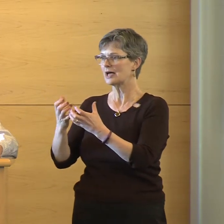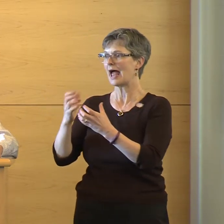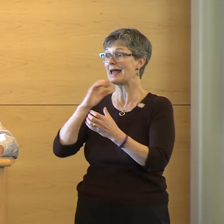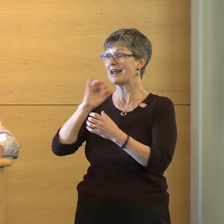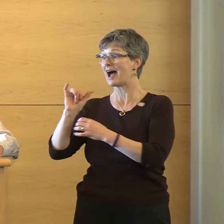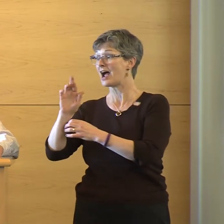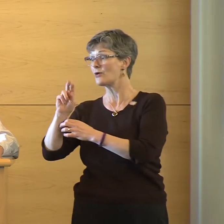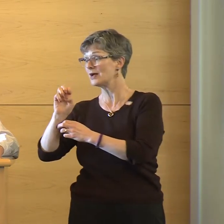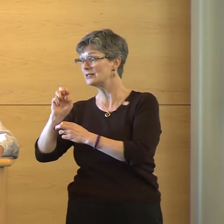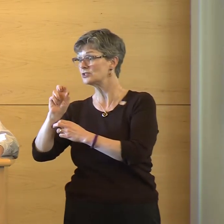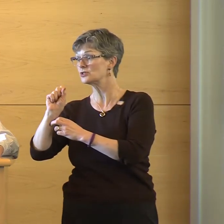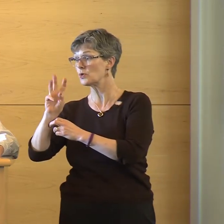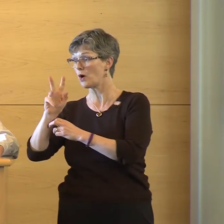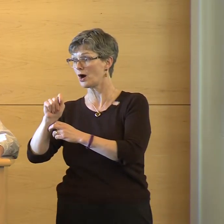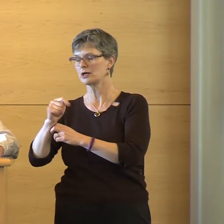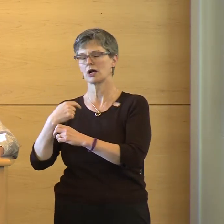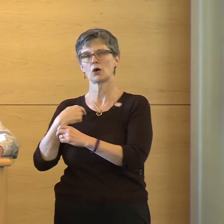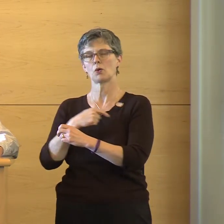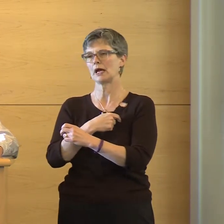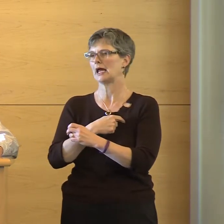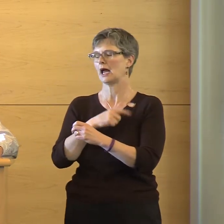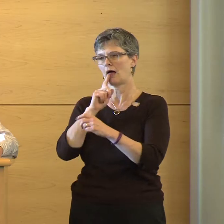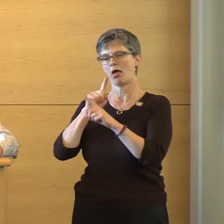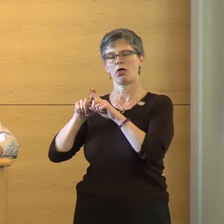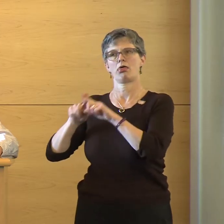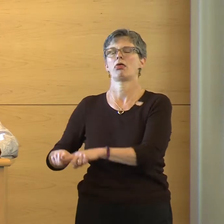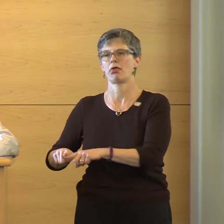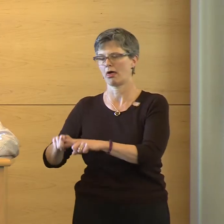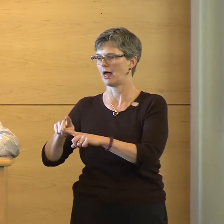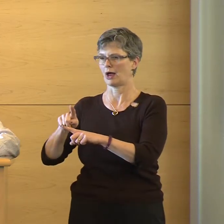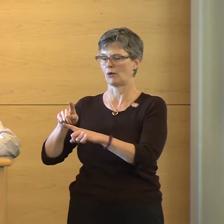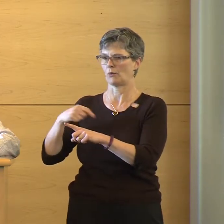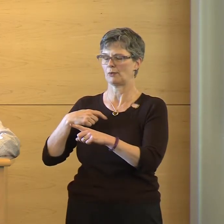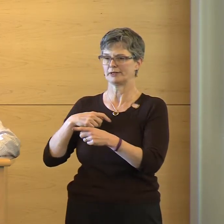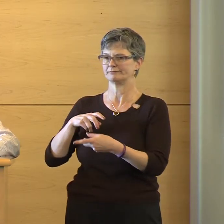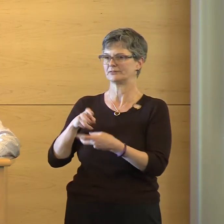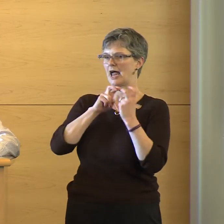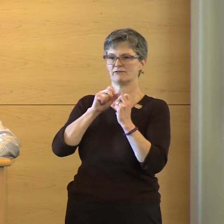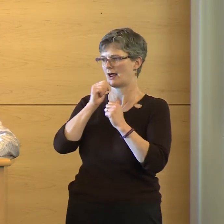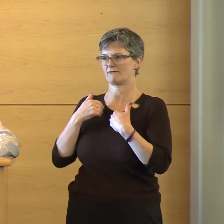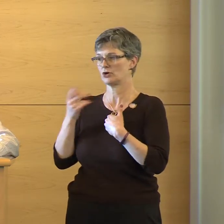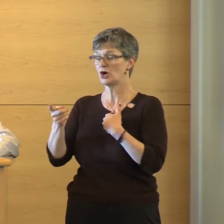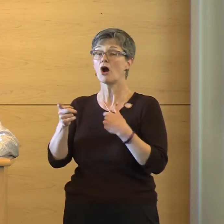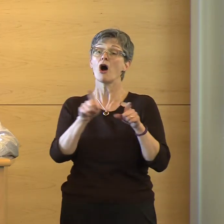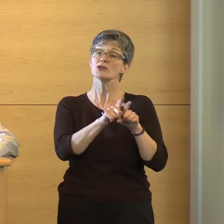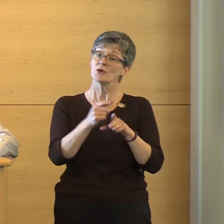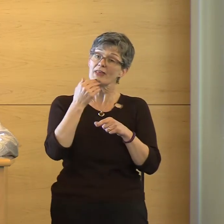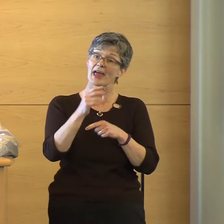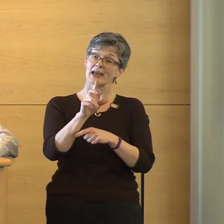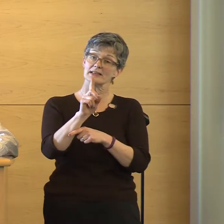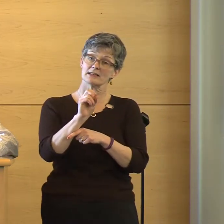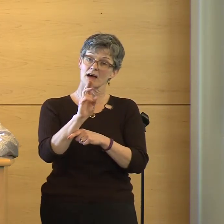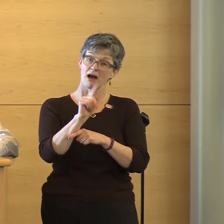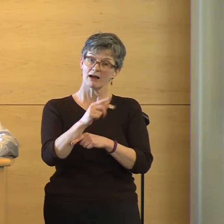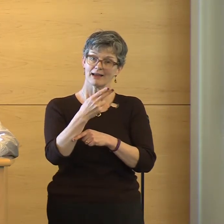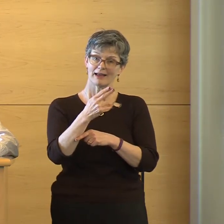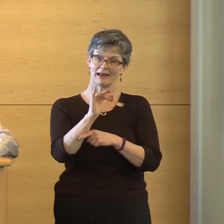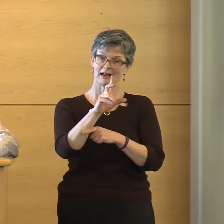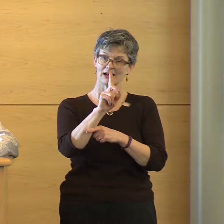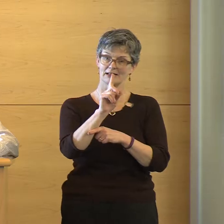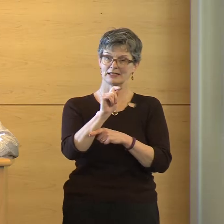Human Services Department and Aging and Disability Services for staffing the Universal Design Council and